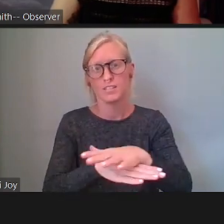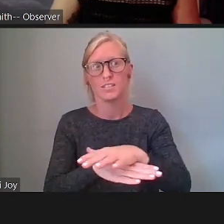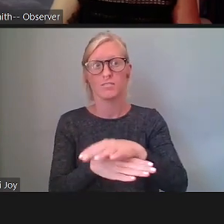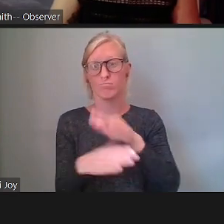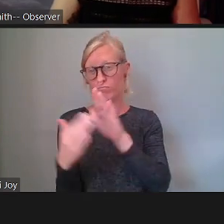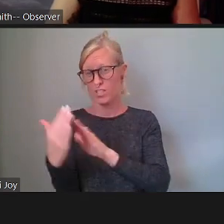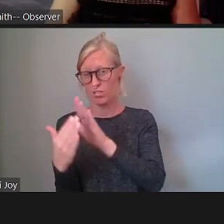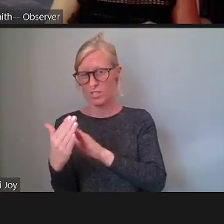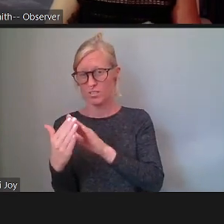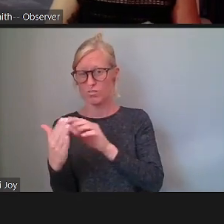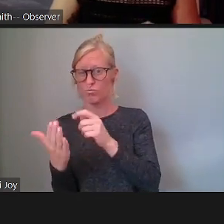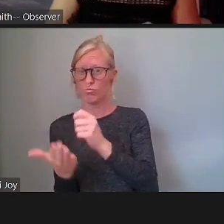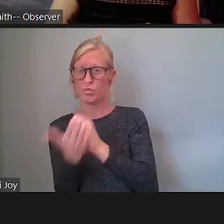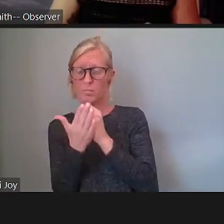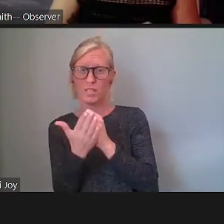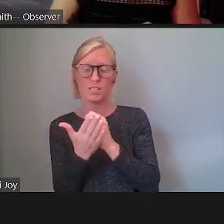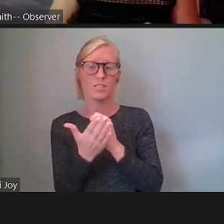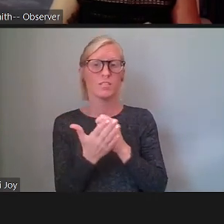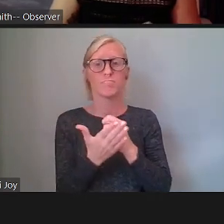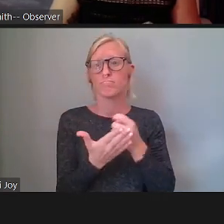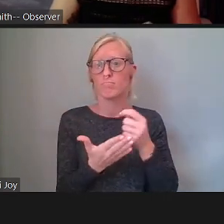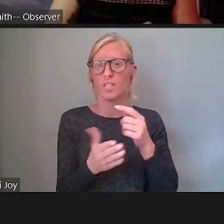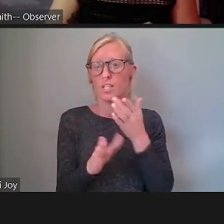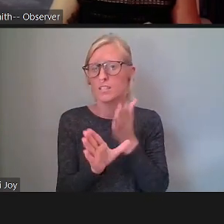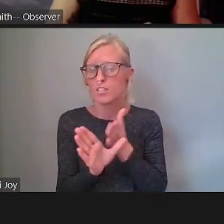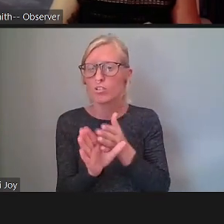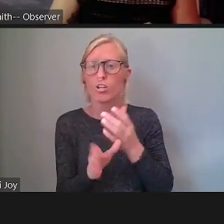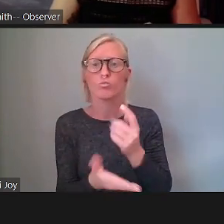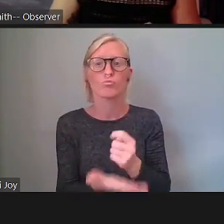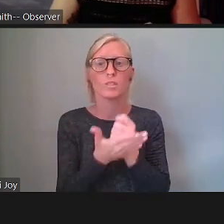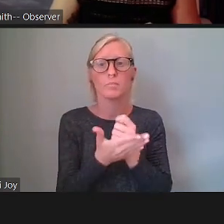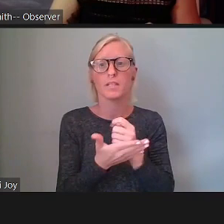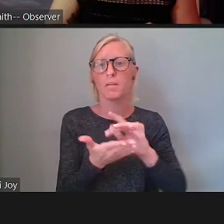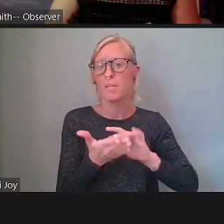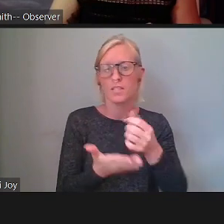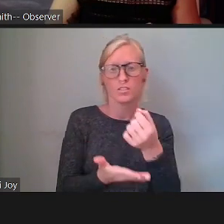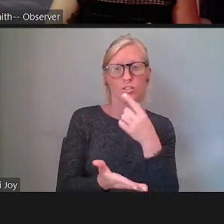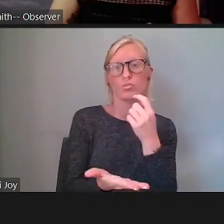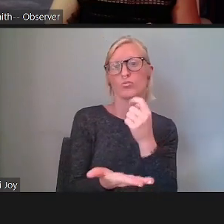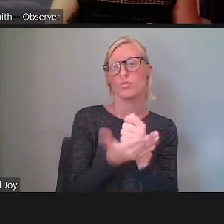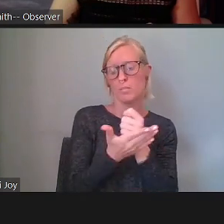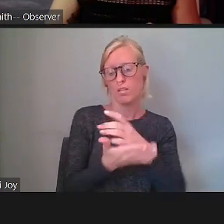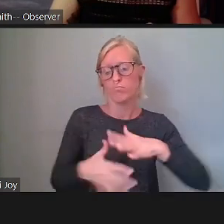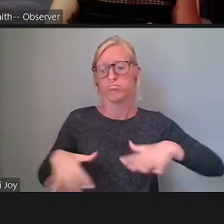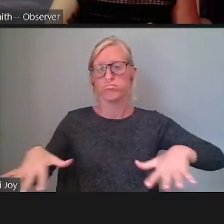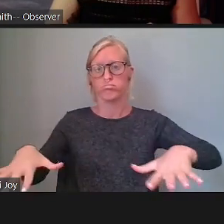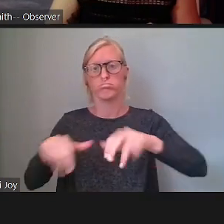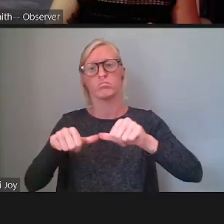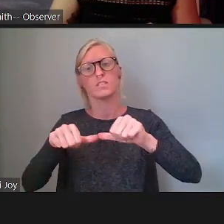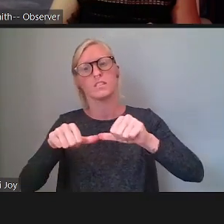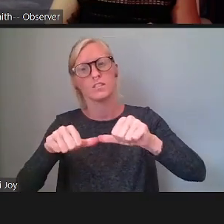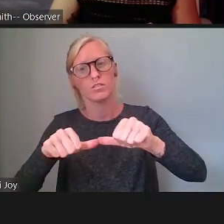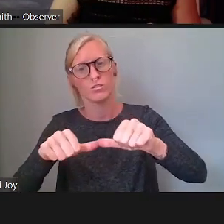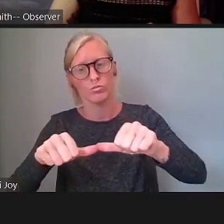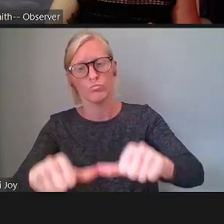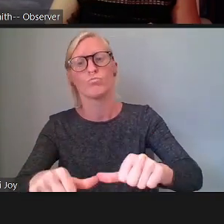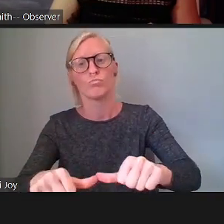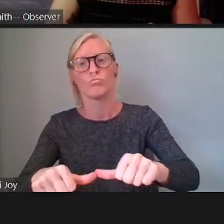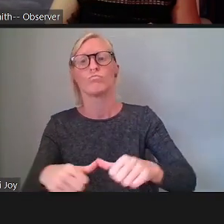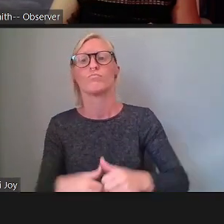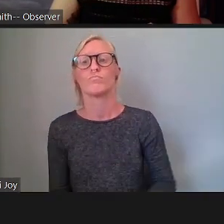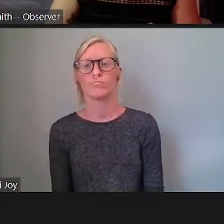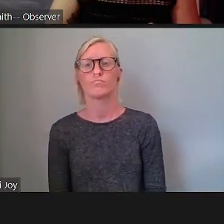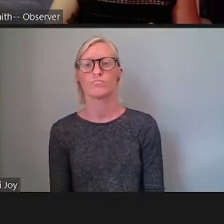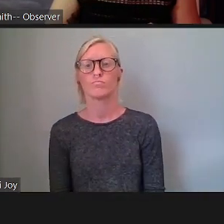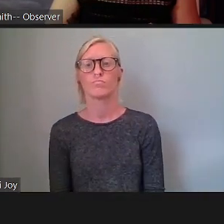or psychological treatment or medication treatment. That it's important that support is still in place during this time. And that's